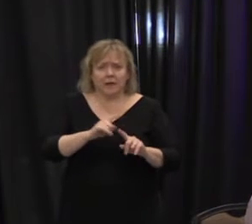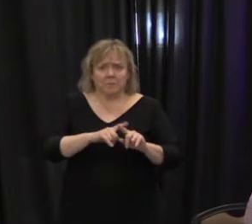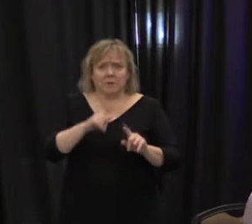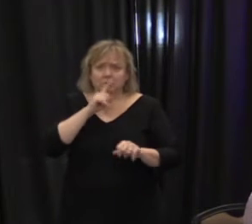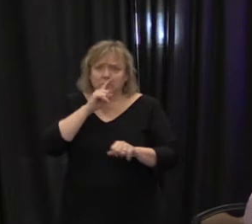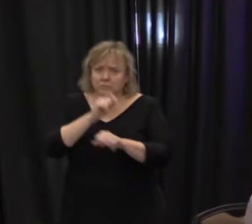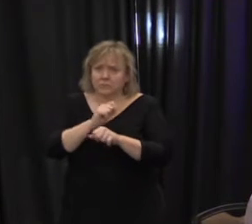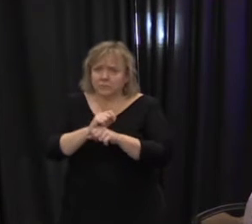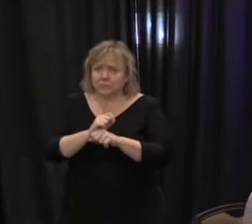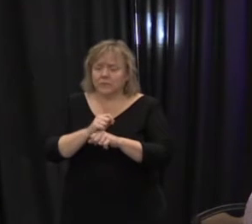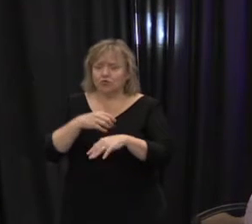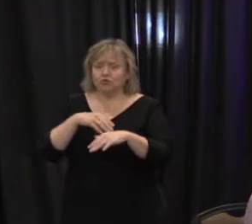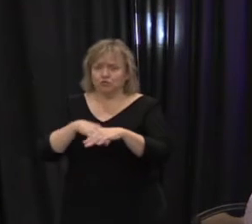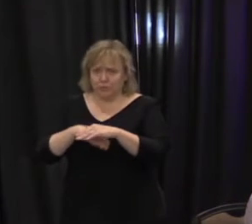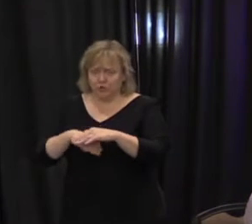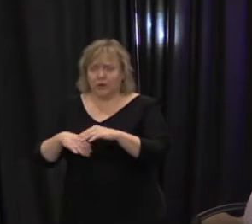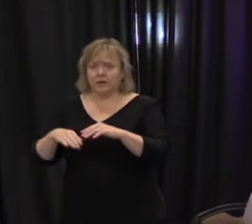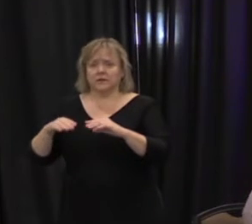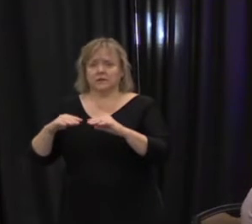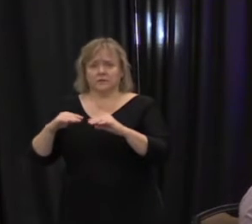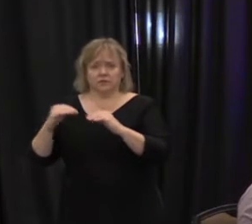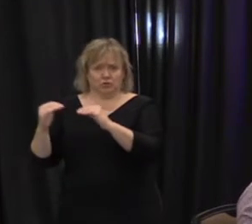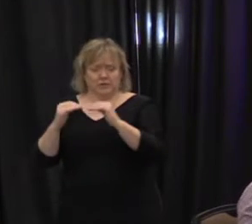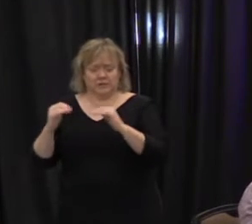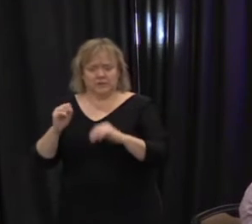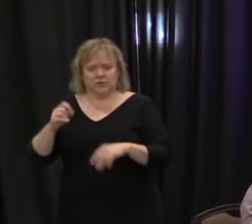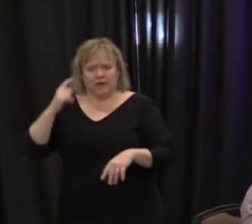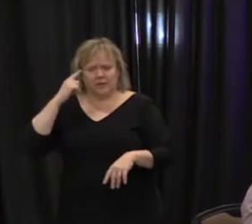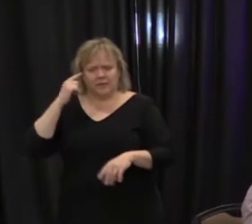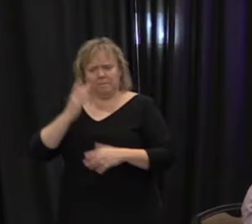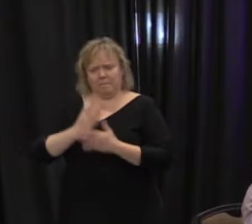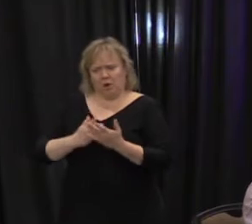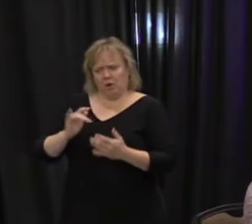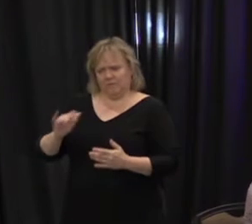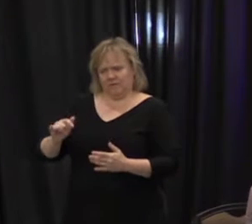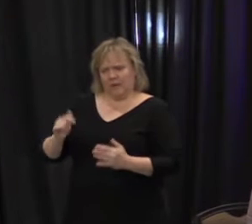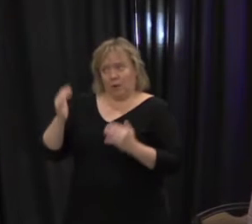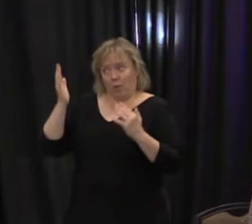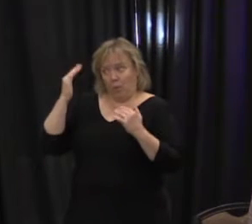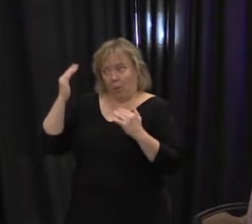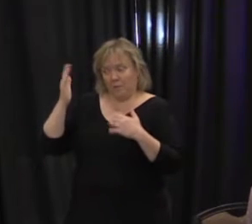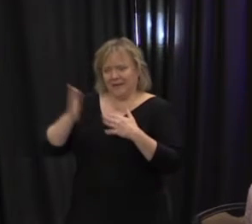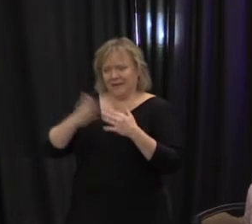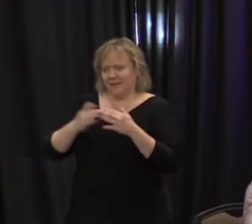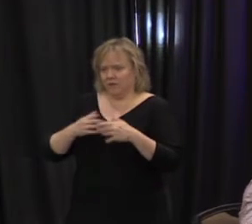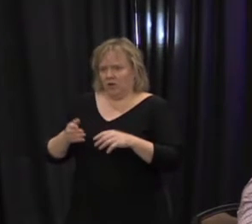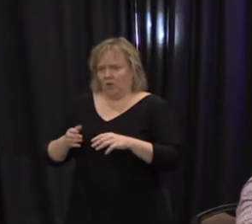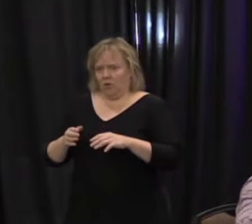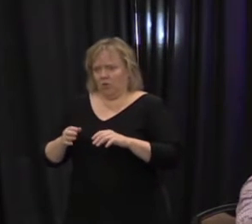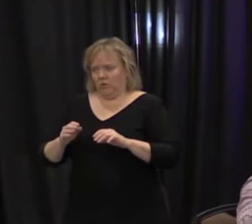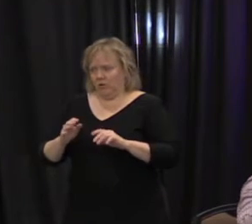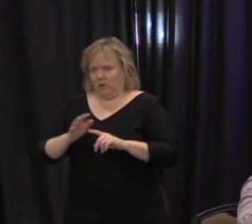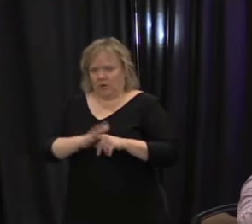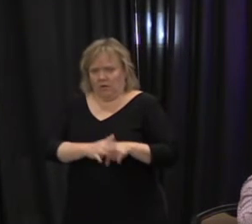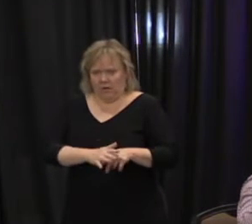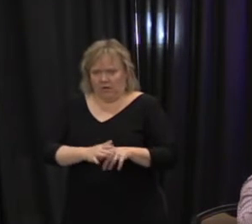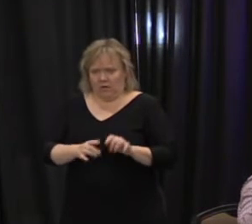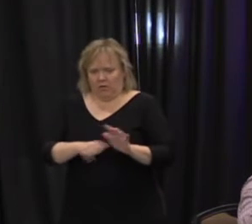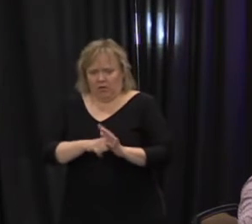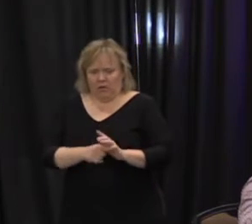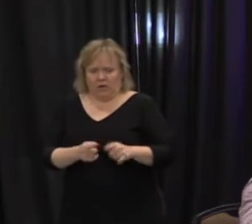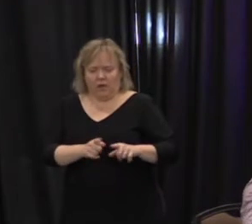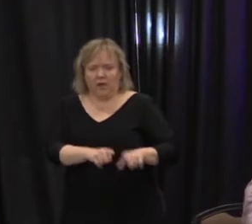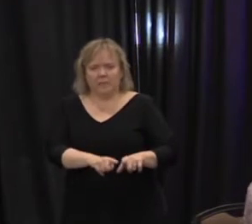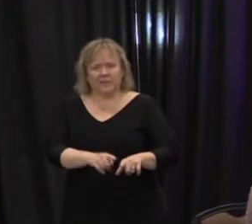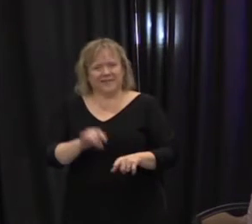is. And so I think part of this, like having hope, even in spite of like all of the oppression that we're dealing with, is